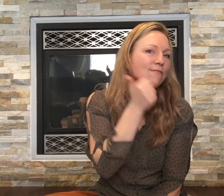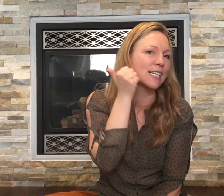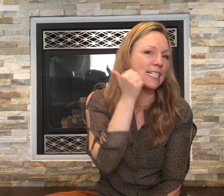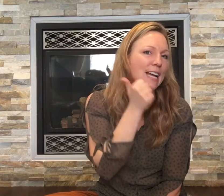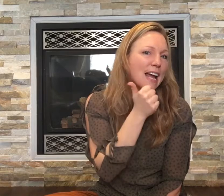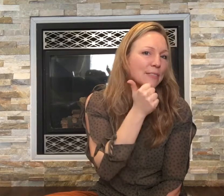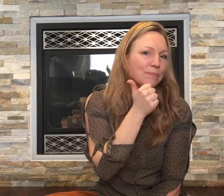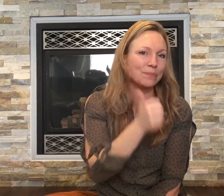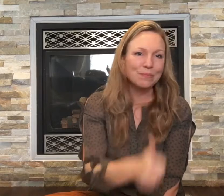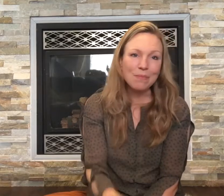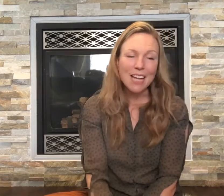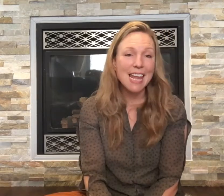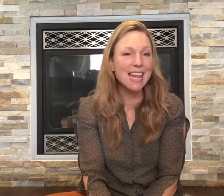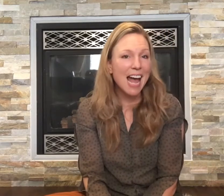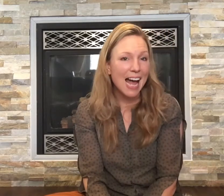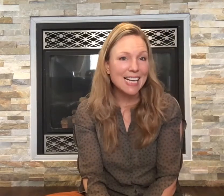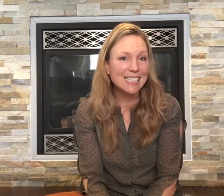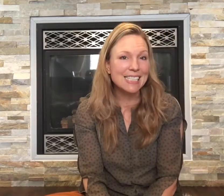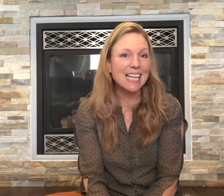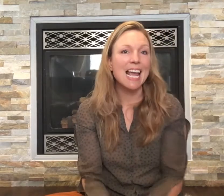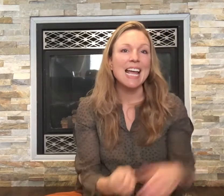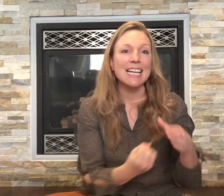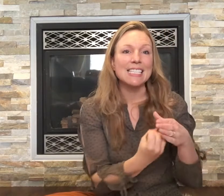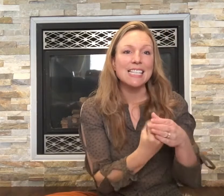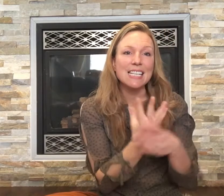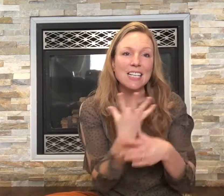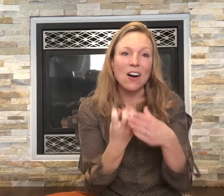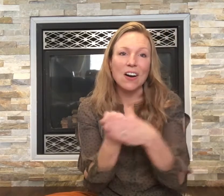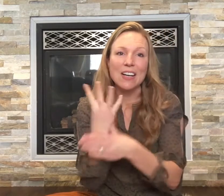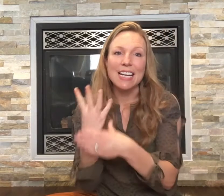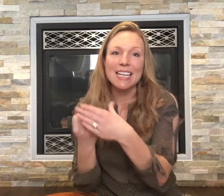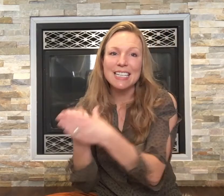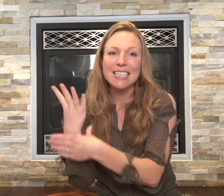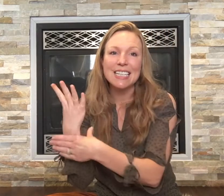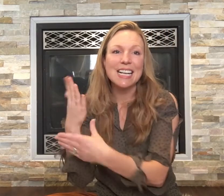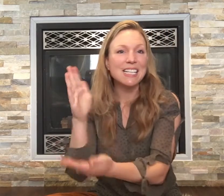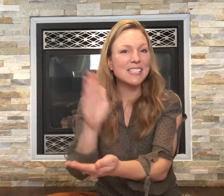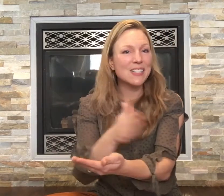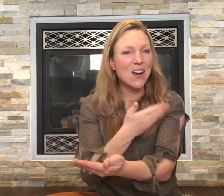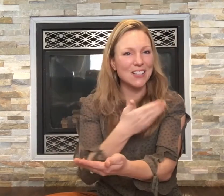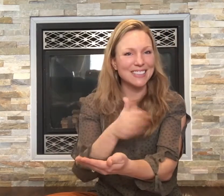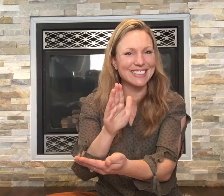every day. And that is the garden song.